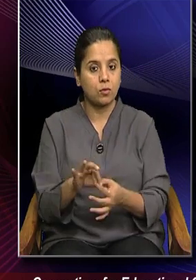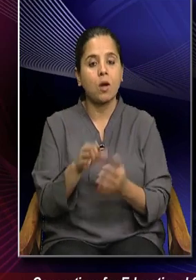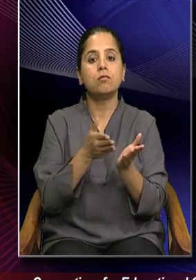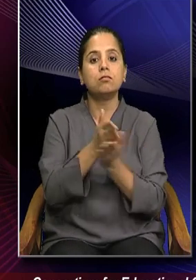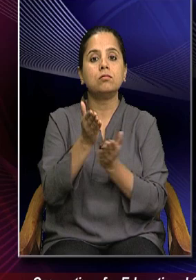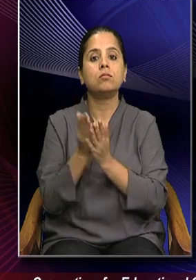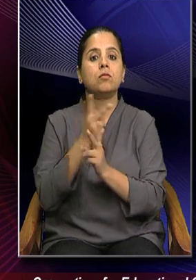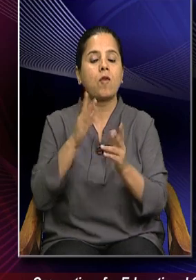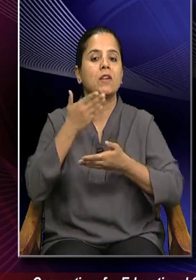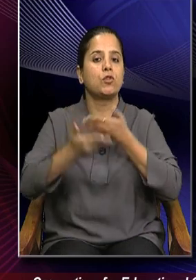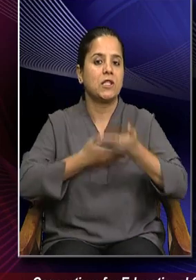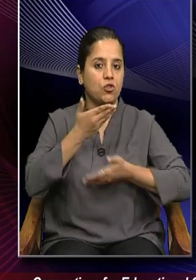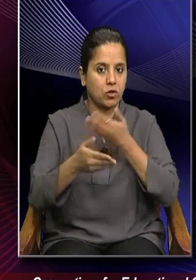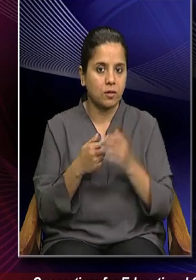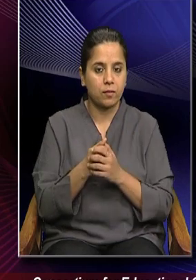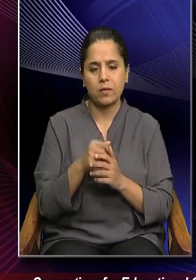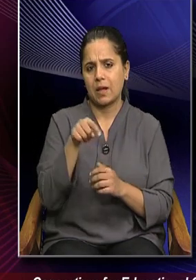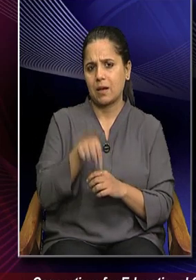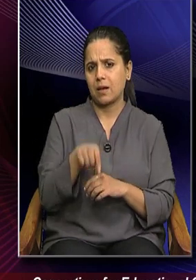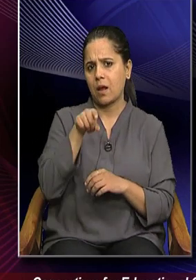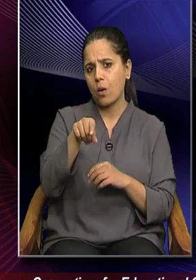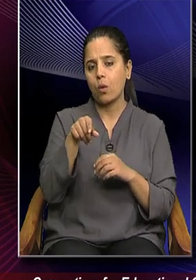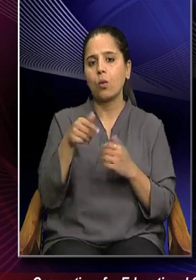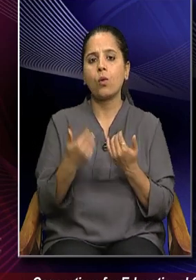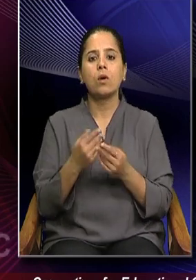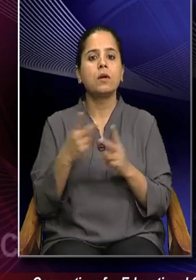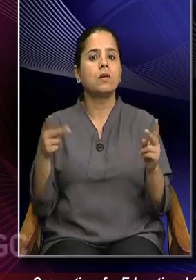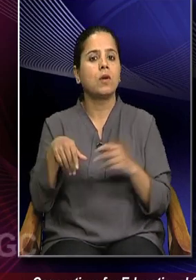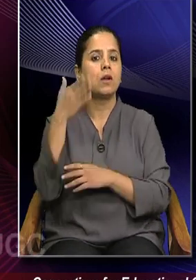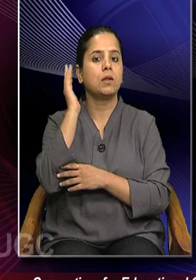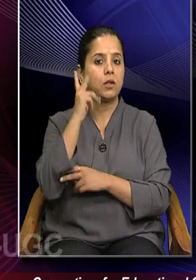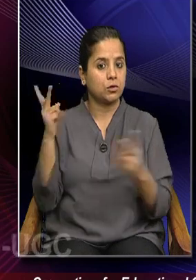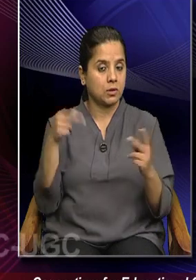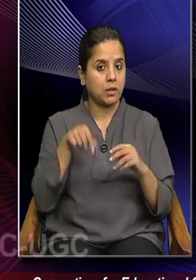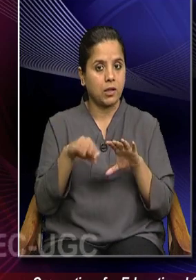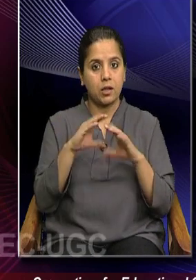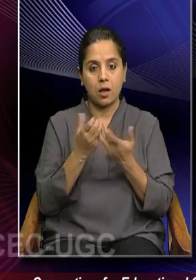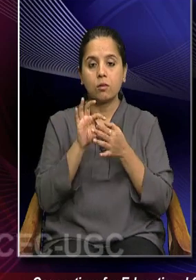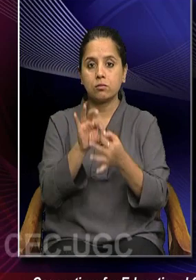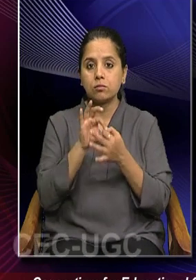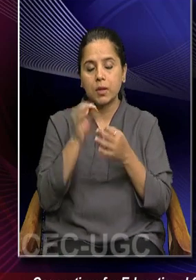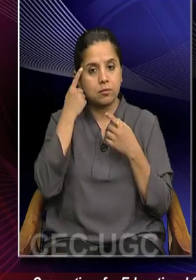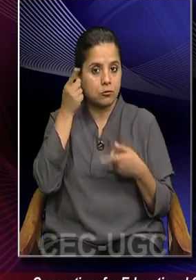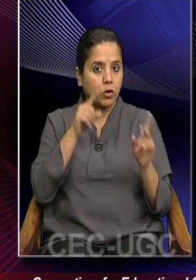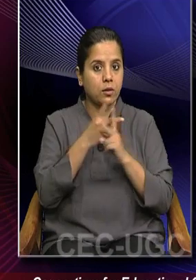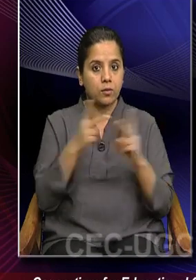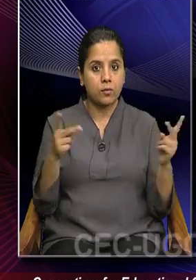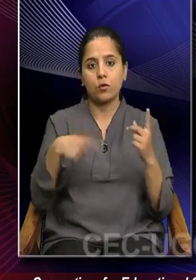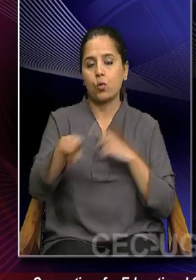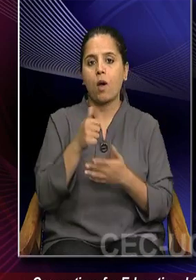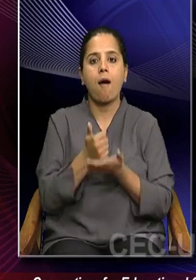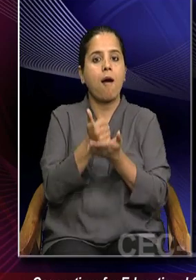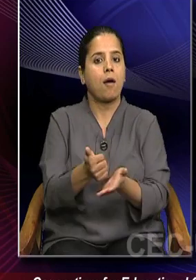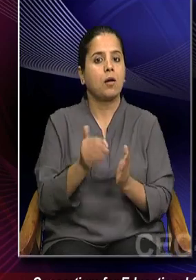of teaching. Now, this symbolic expression lecture, that is classroom engagement strategies, will